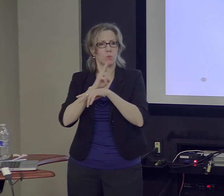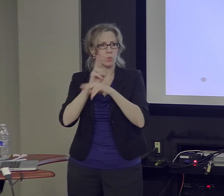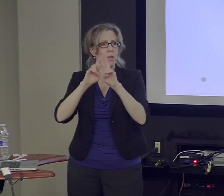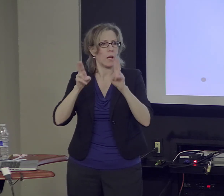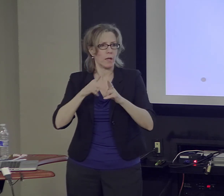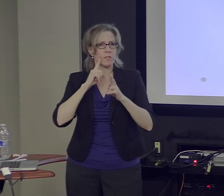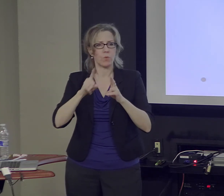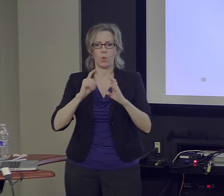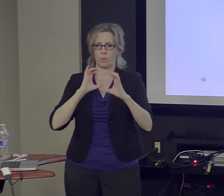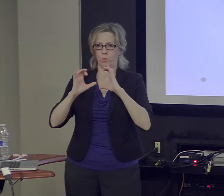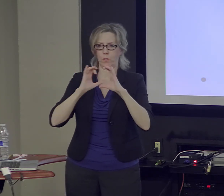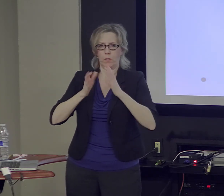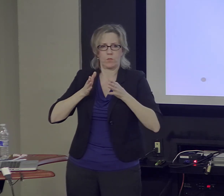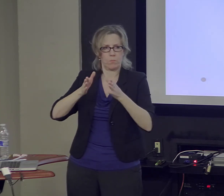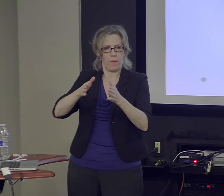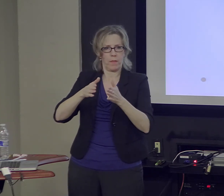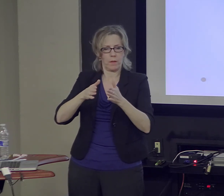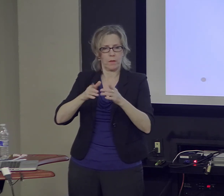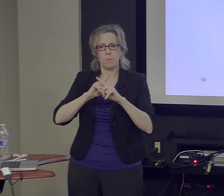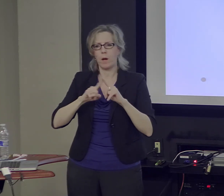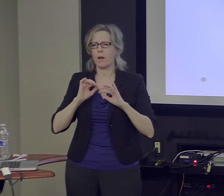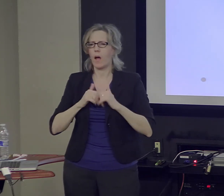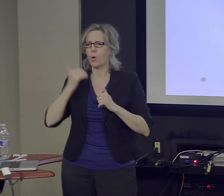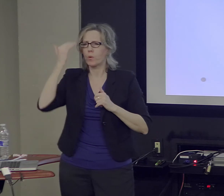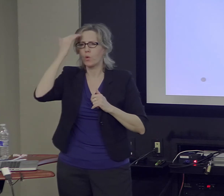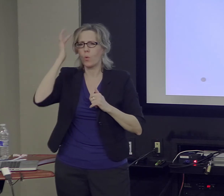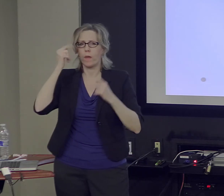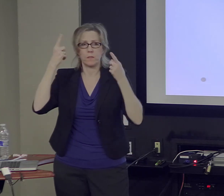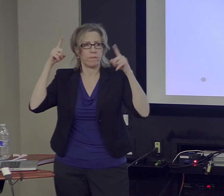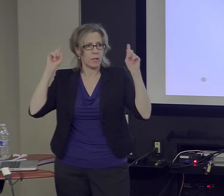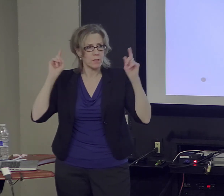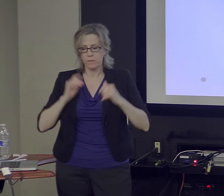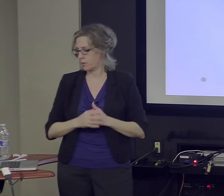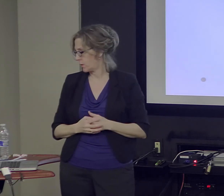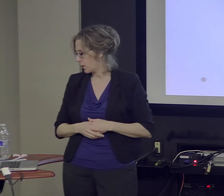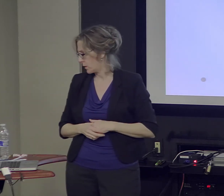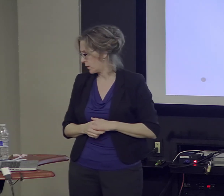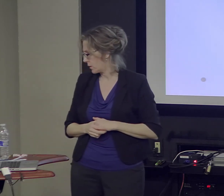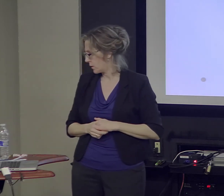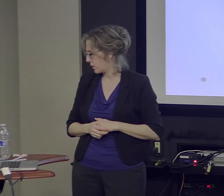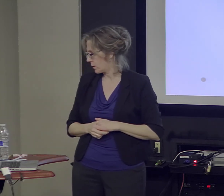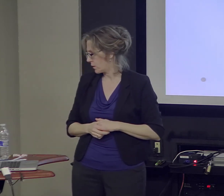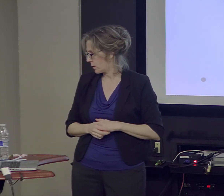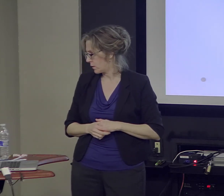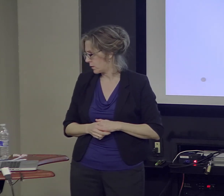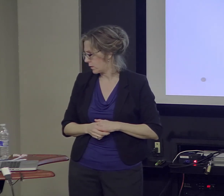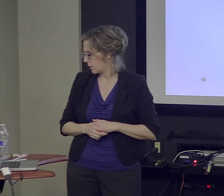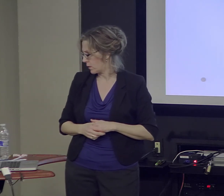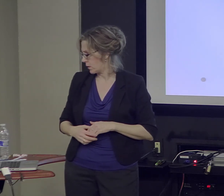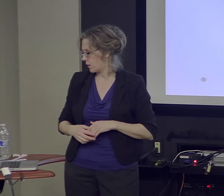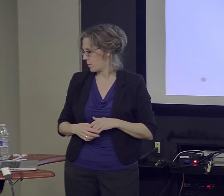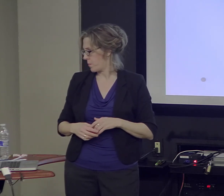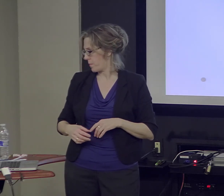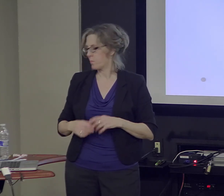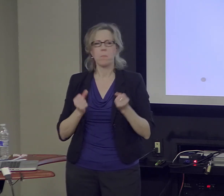How will international sign language be used to communicate? And how will we know if that communication is